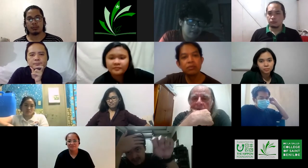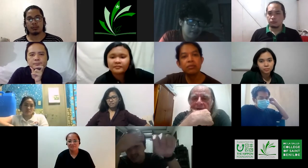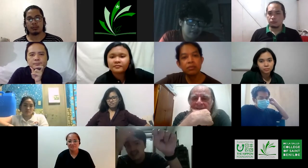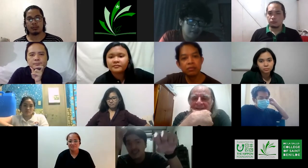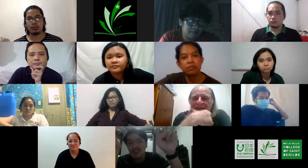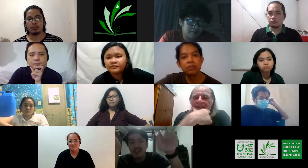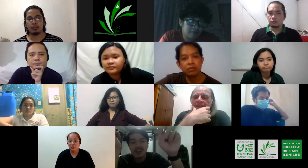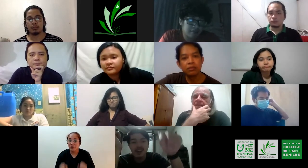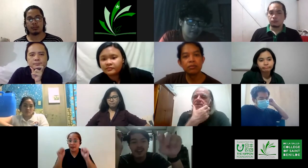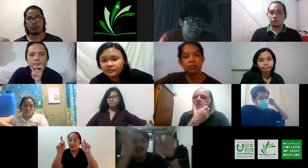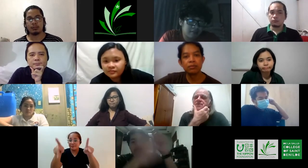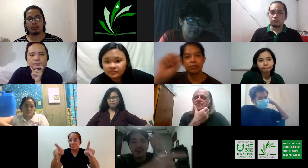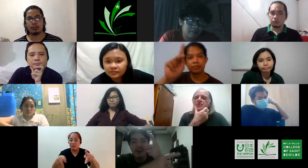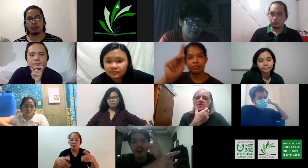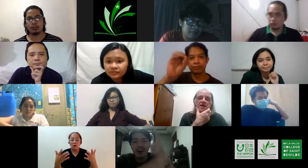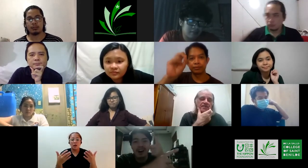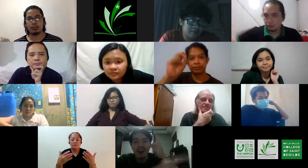Okay. Yeah, this is first time